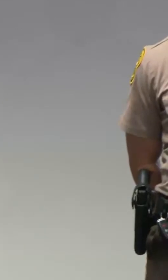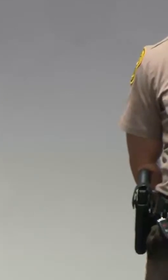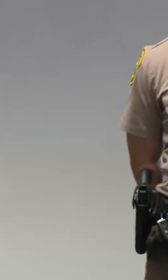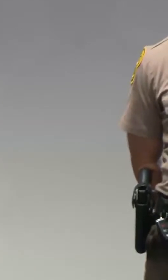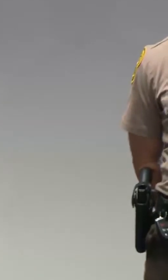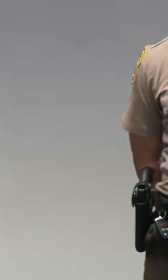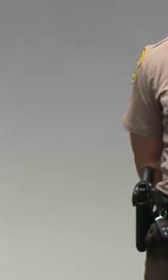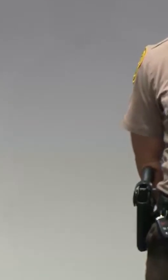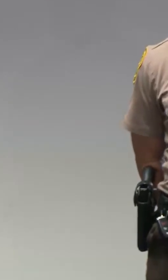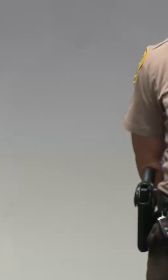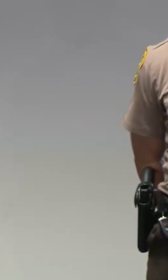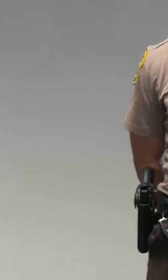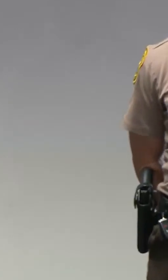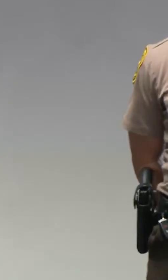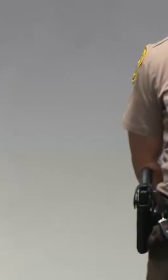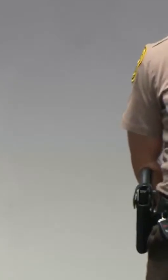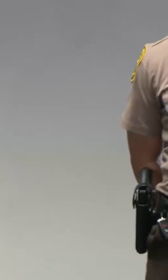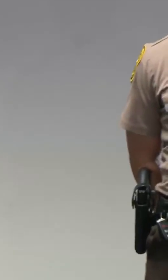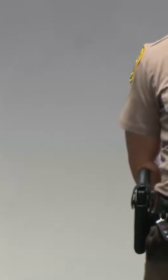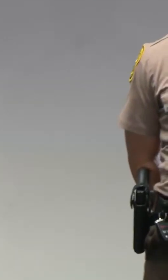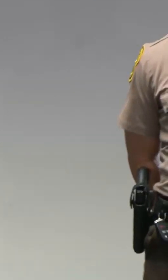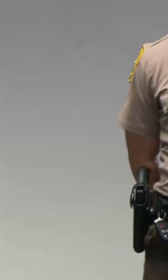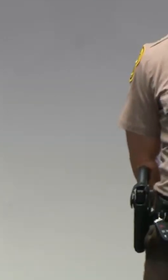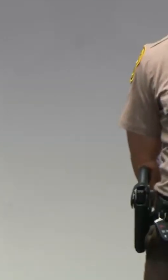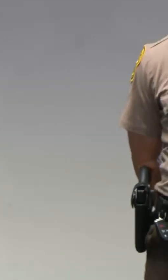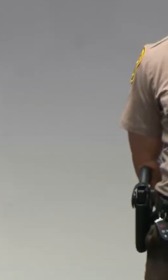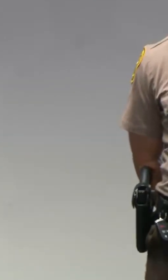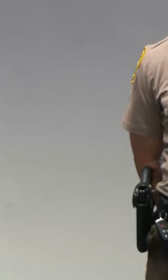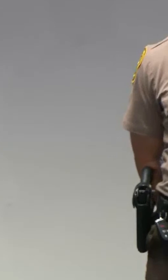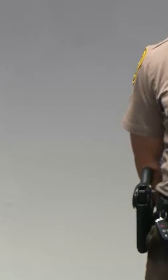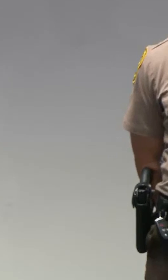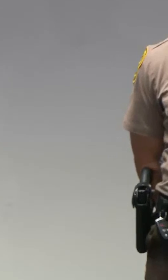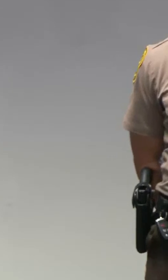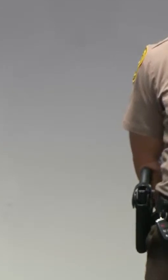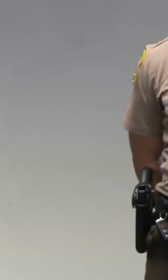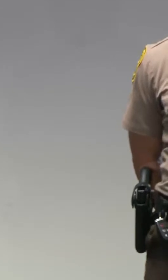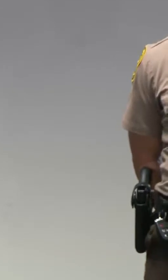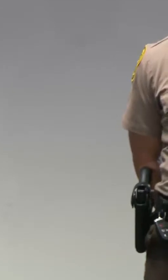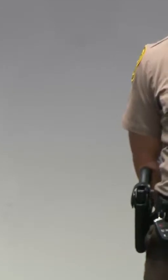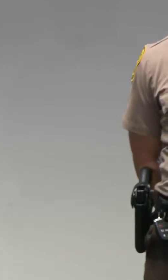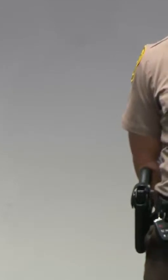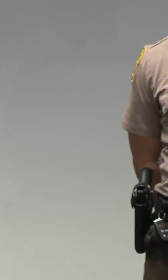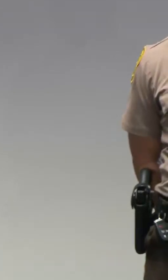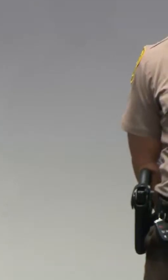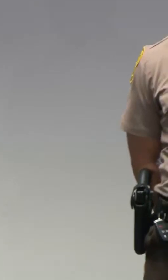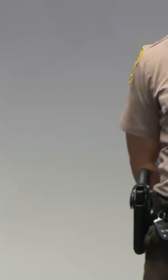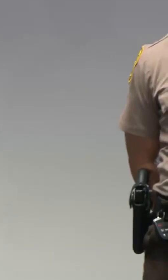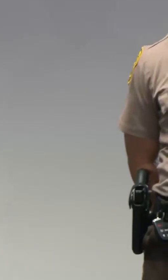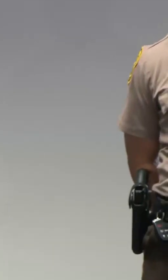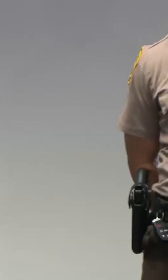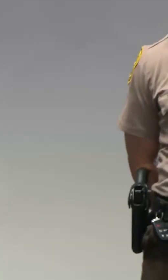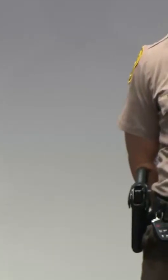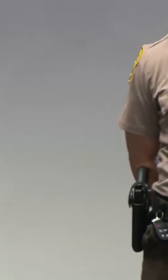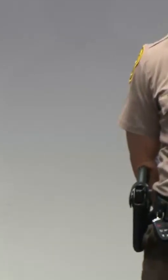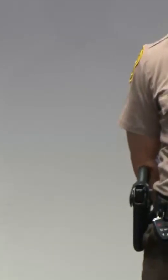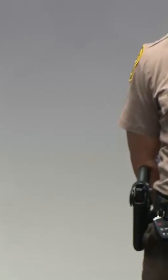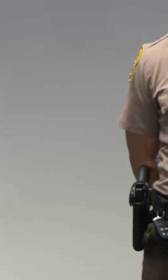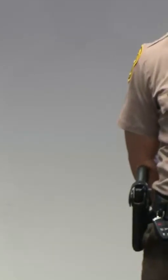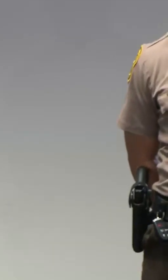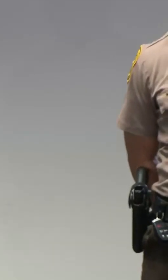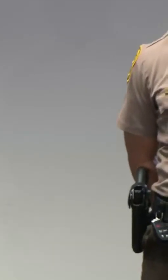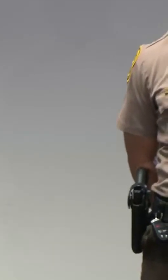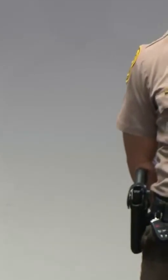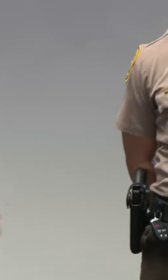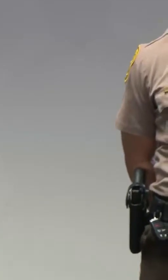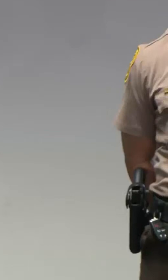area. And luckily, the rocks stopped, and the police were, I won't deny it was a little scary at the time when the police came up with